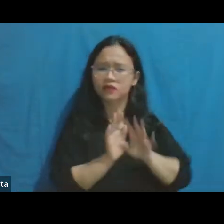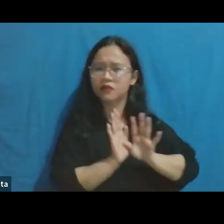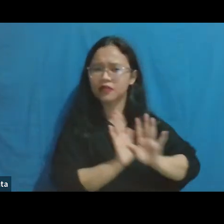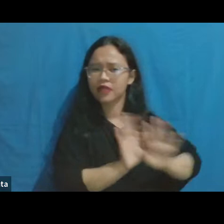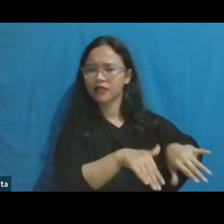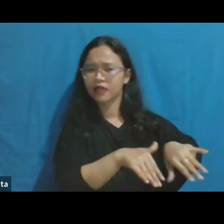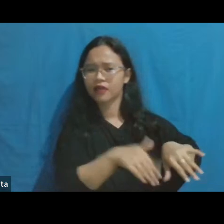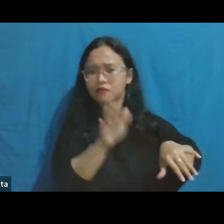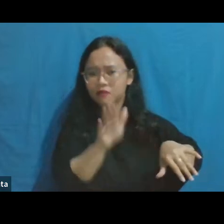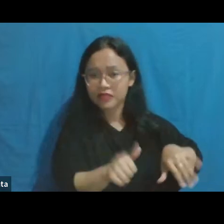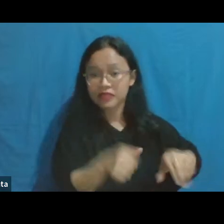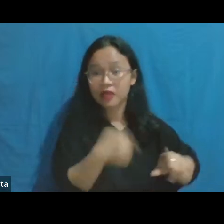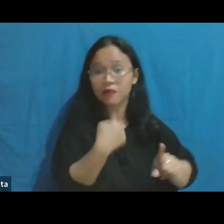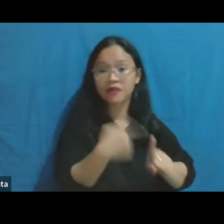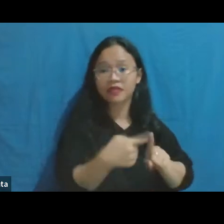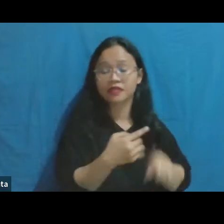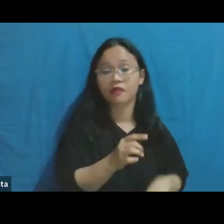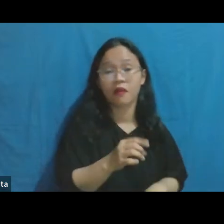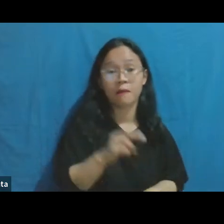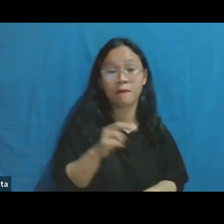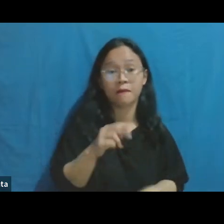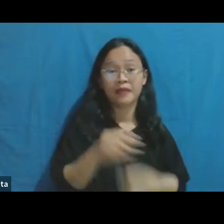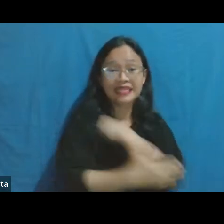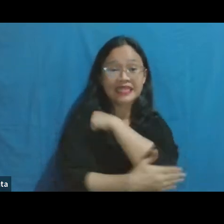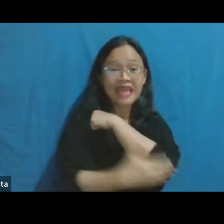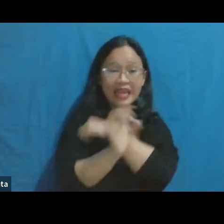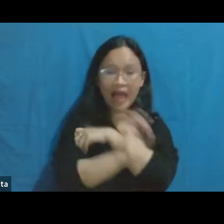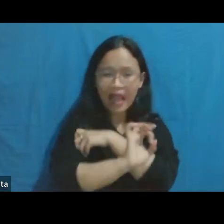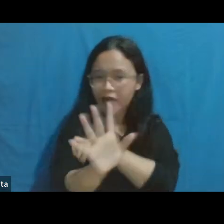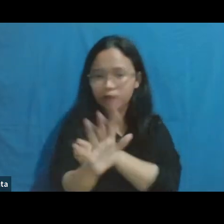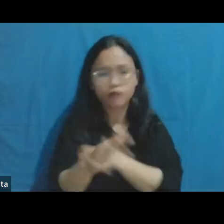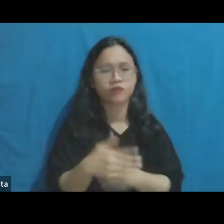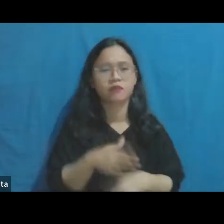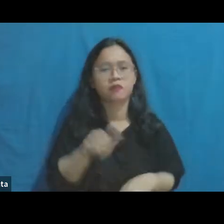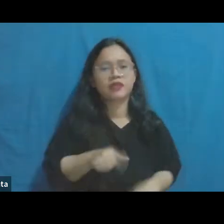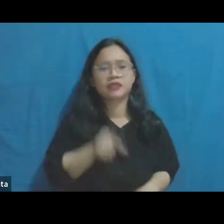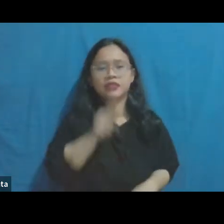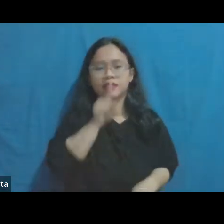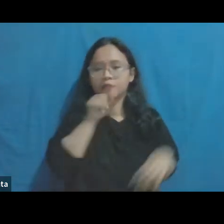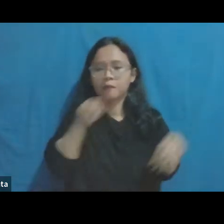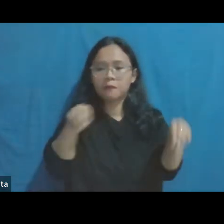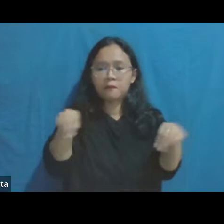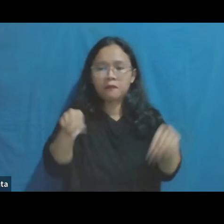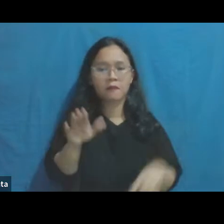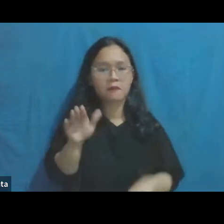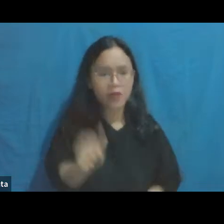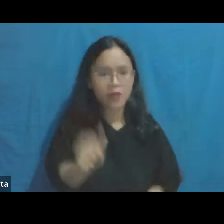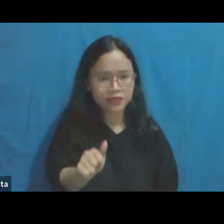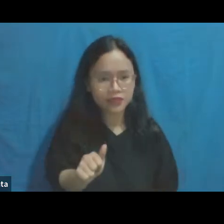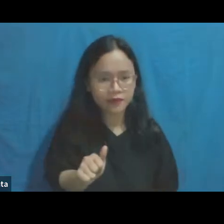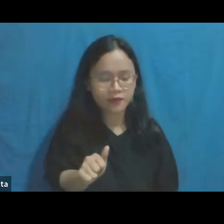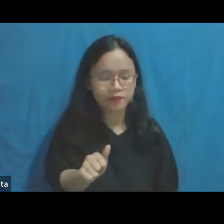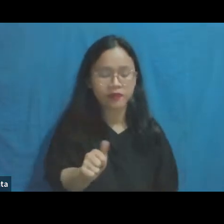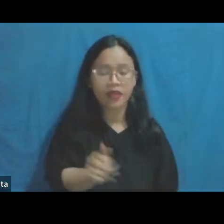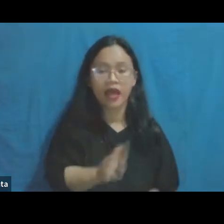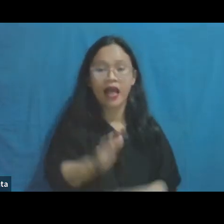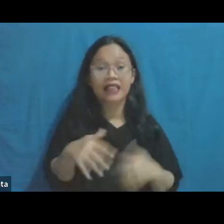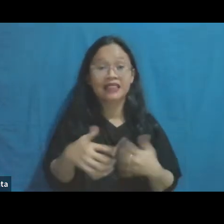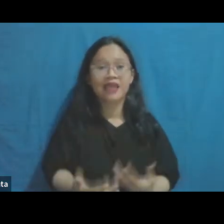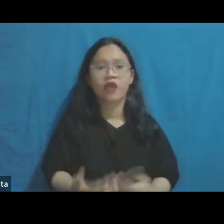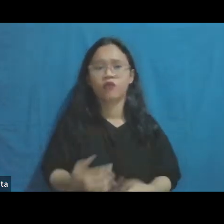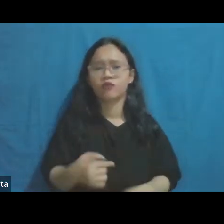cause for it is that there had been no proper or meaningful participation so far since the beginning,